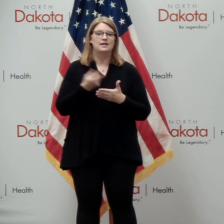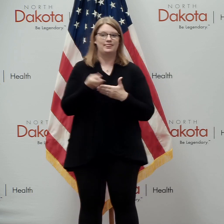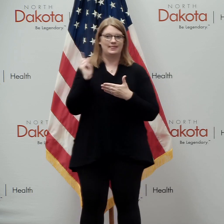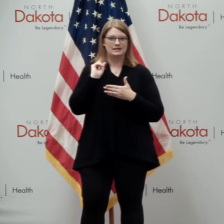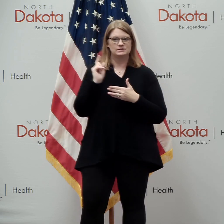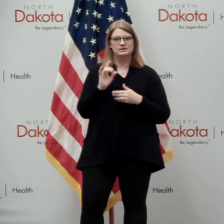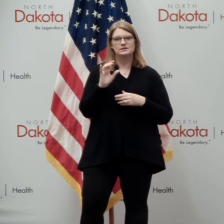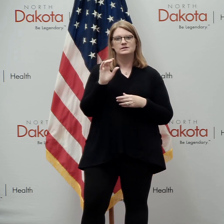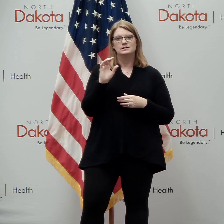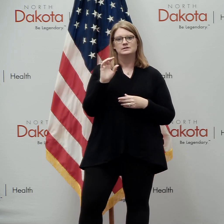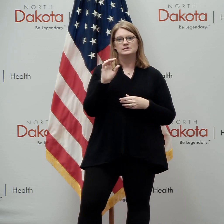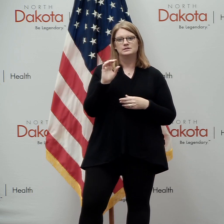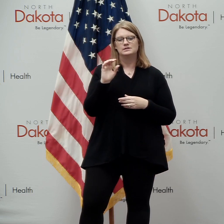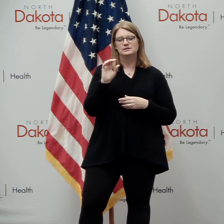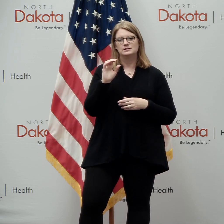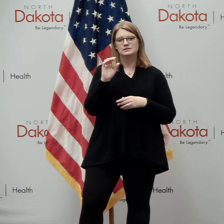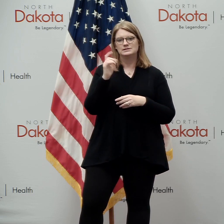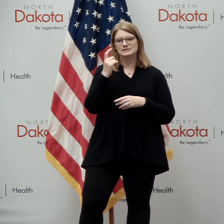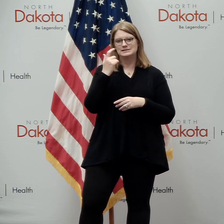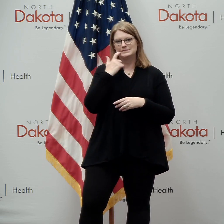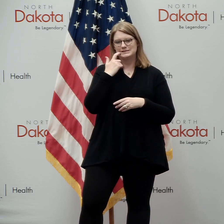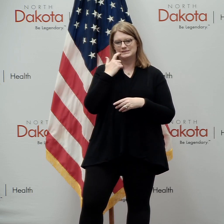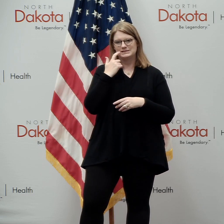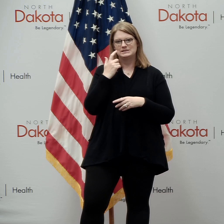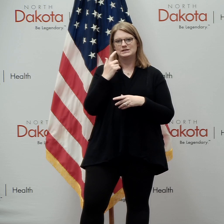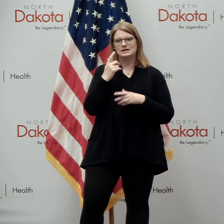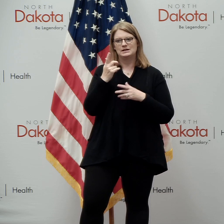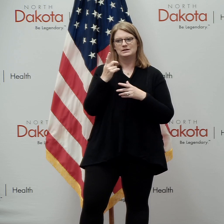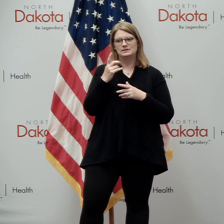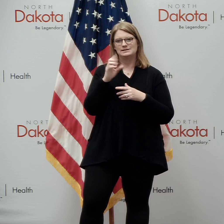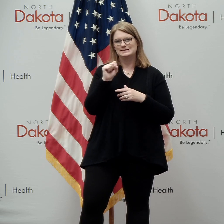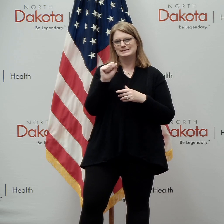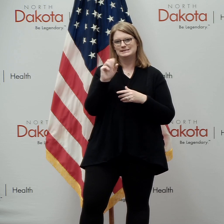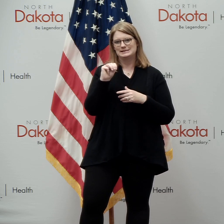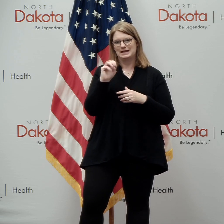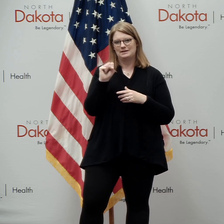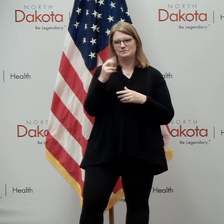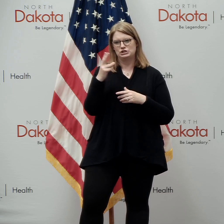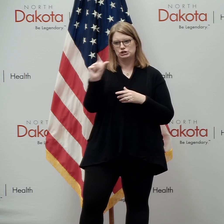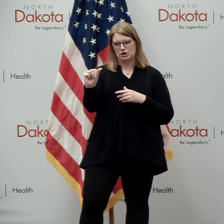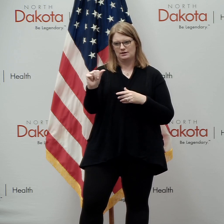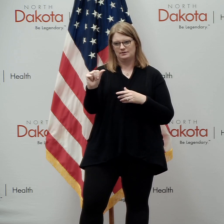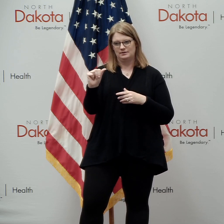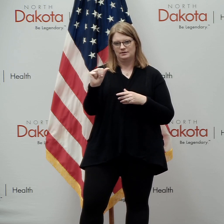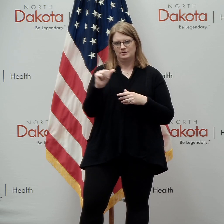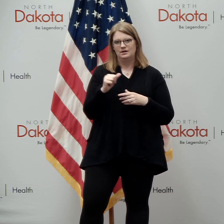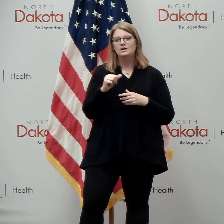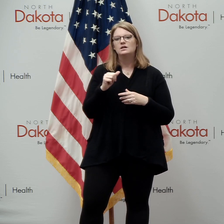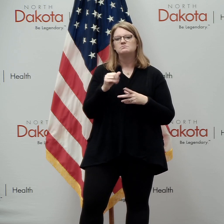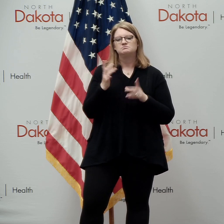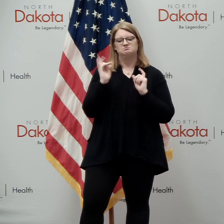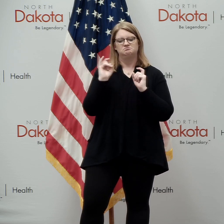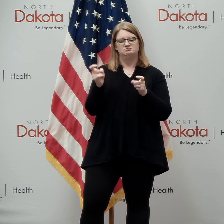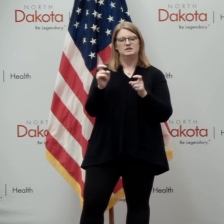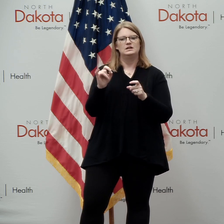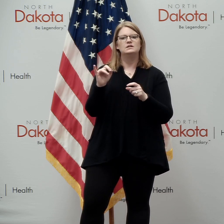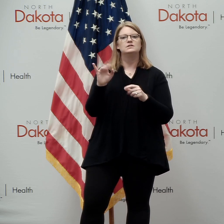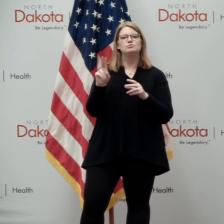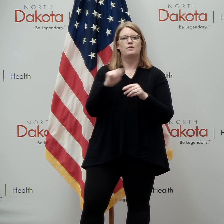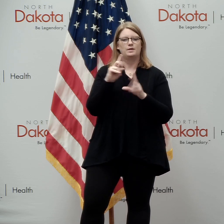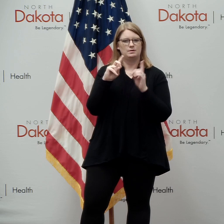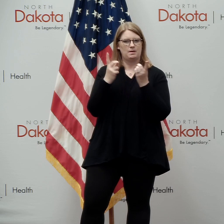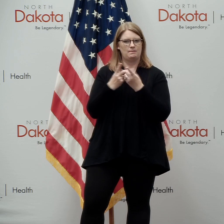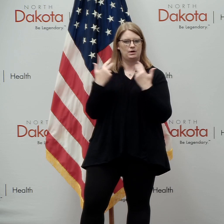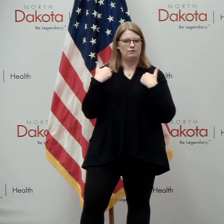Federal Substance Abuse and Mental Health Services Administration, or SAMHSA, awarded the Department of Human Services in North